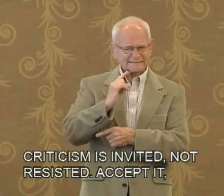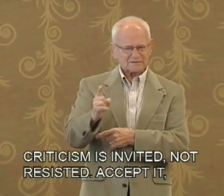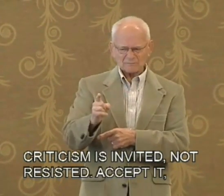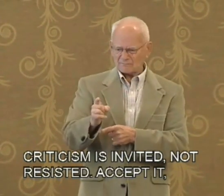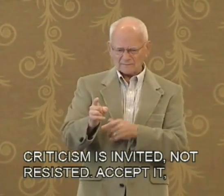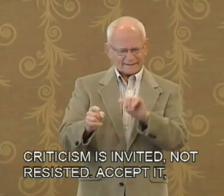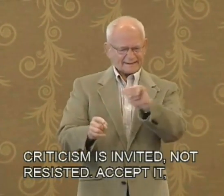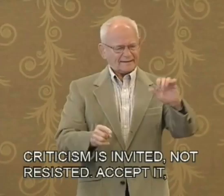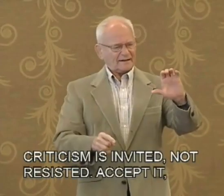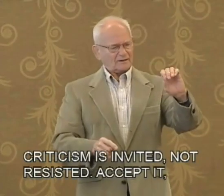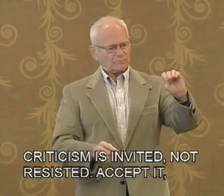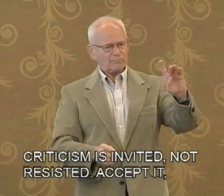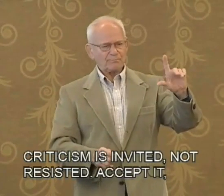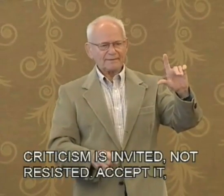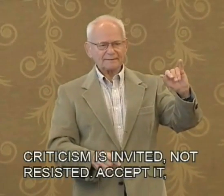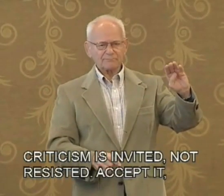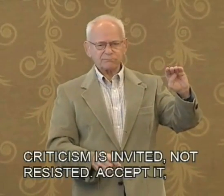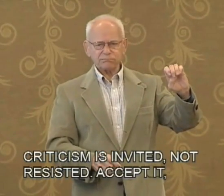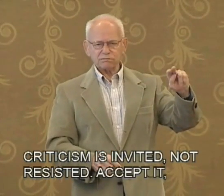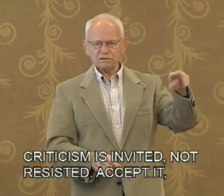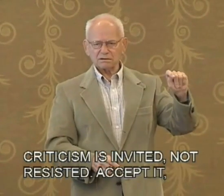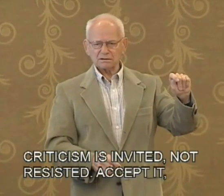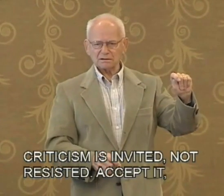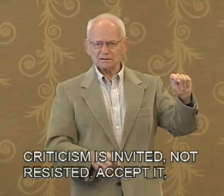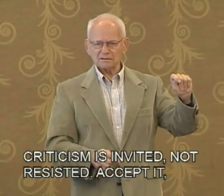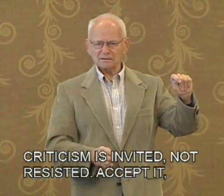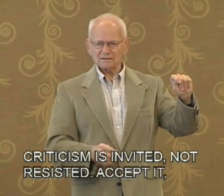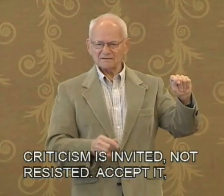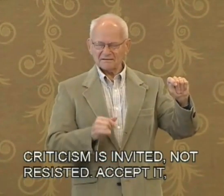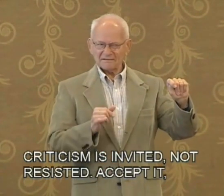The J, the J, I'm sorry.